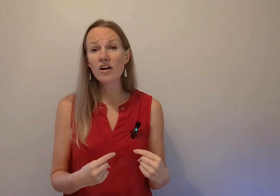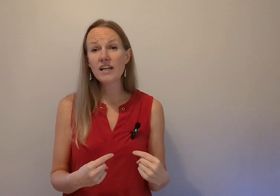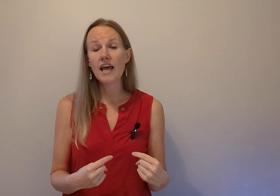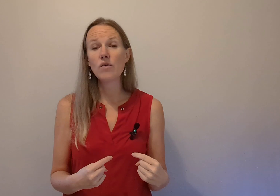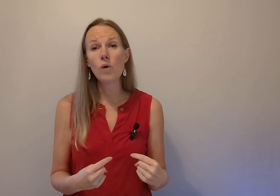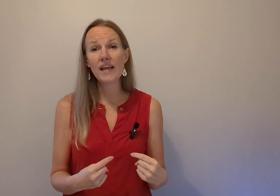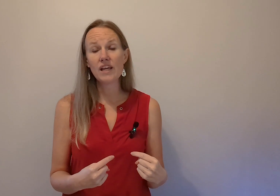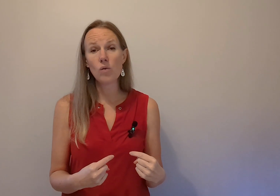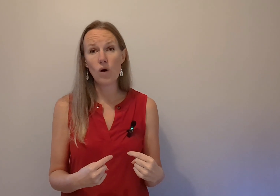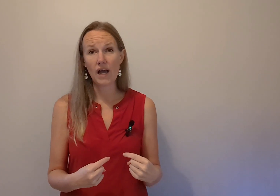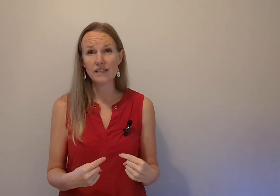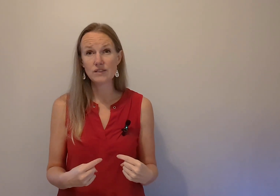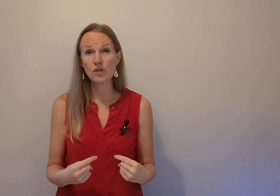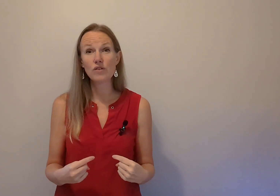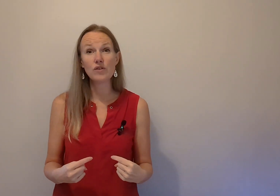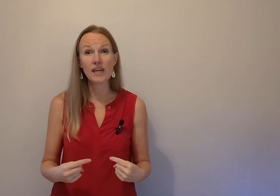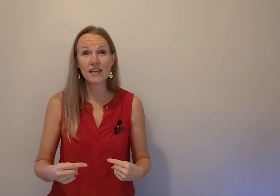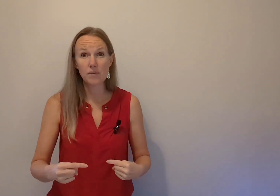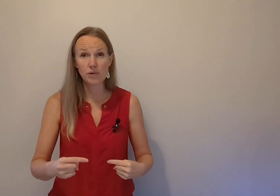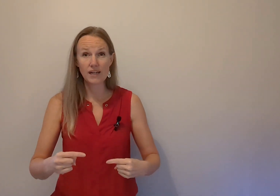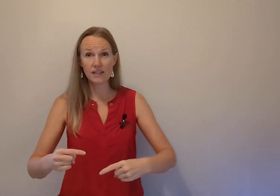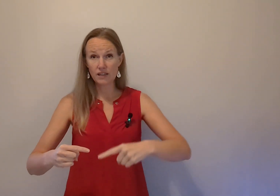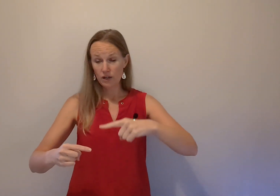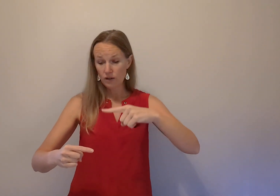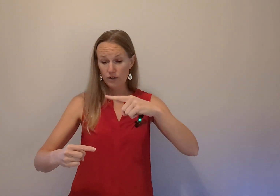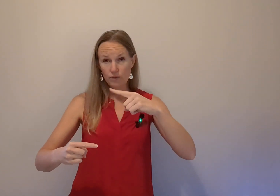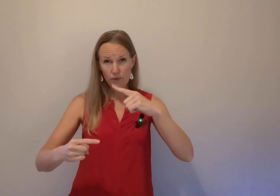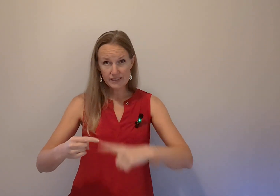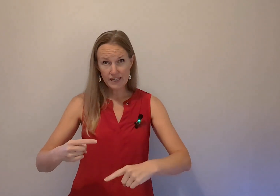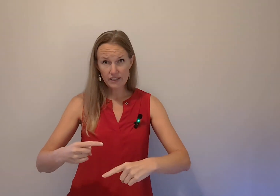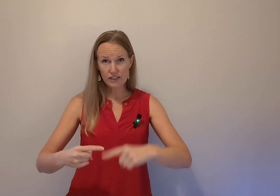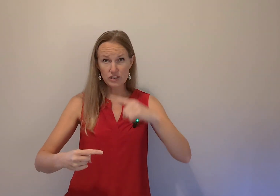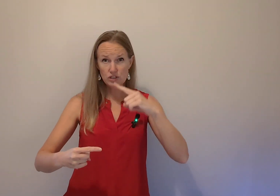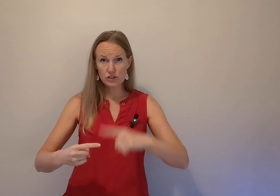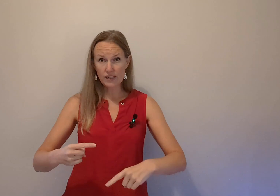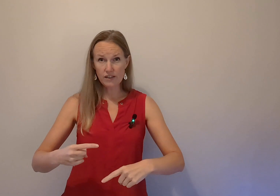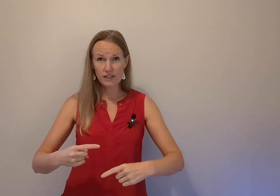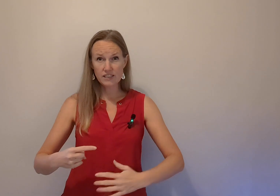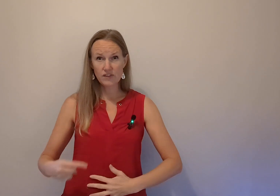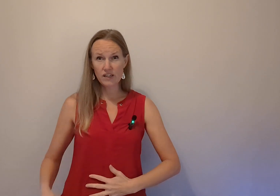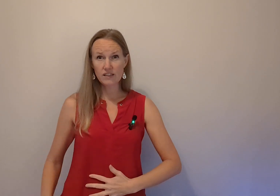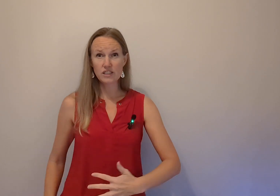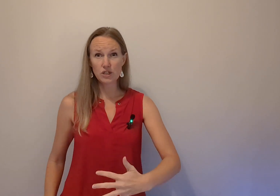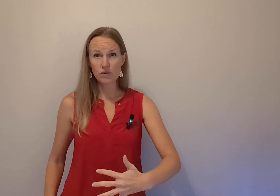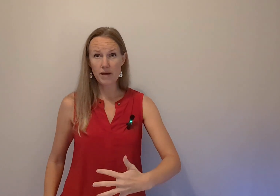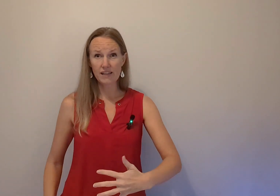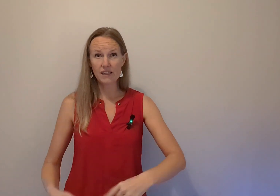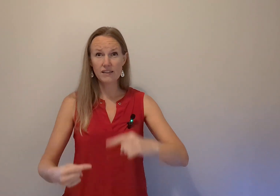barren and waiting ones. So if you can't get pregnant, once again, you're going to strike your index finger and then show the belly.